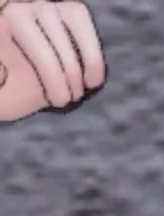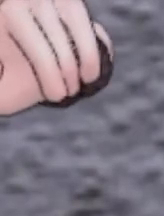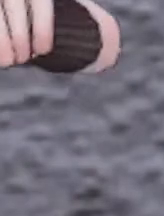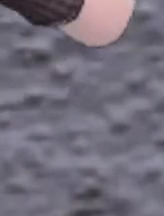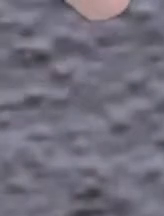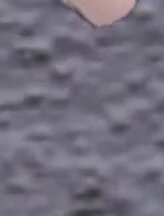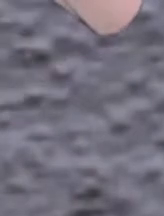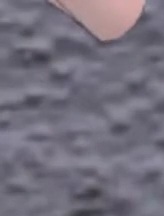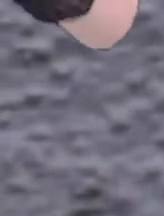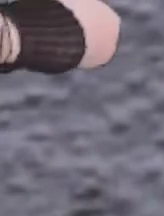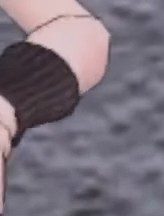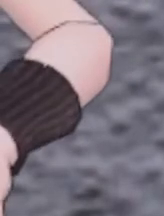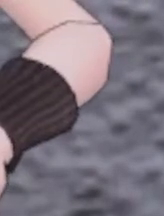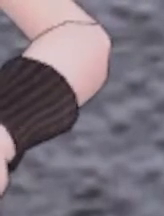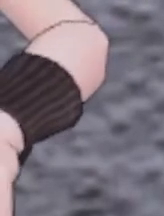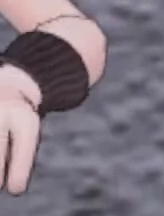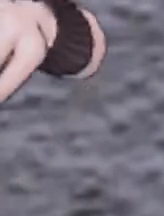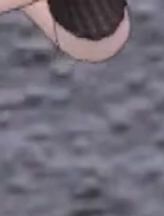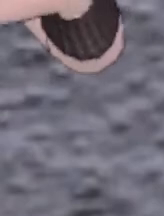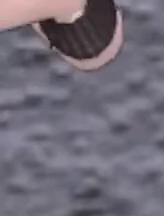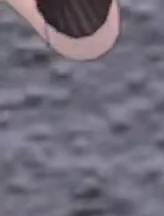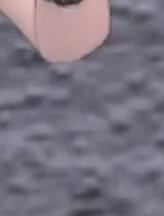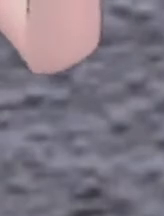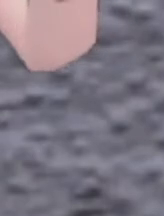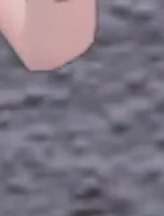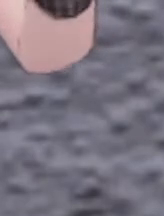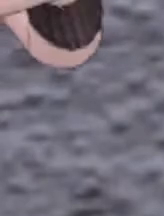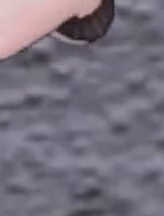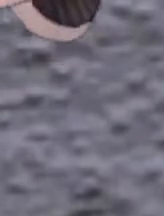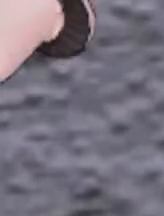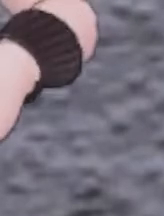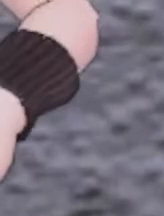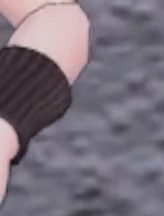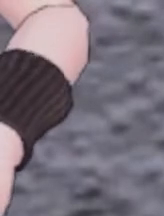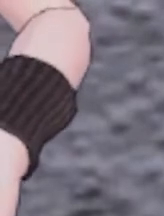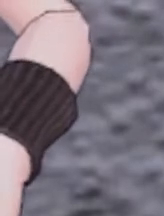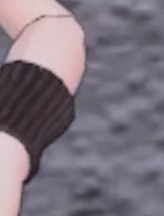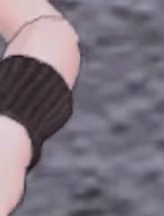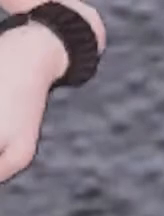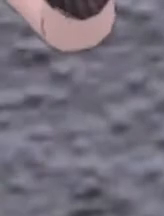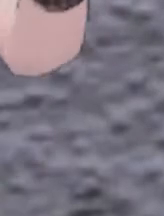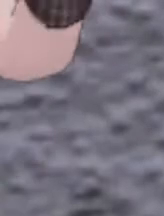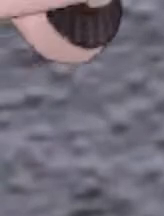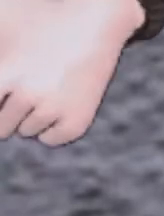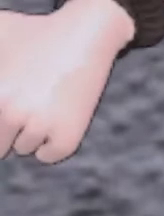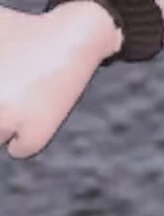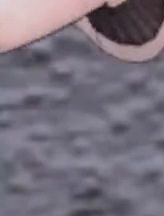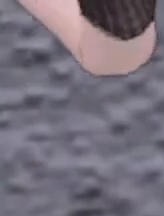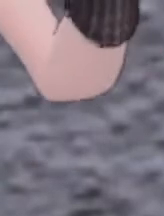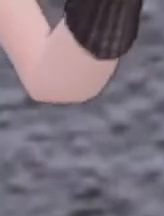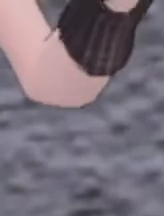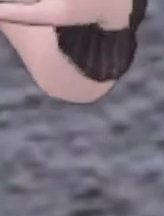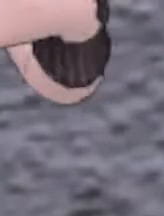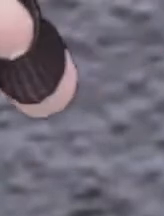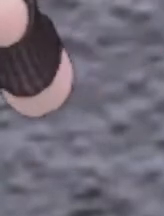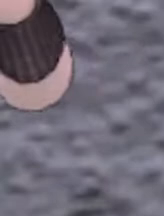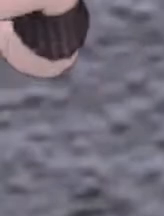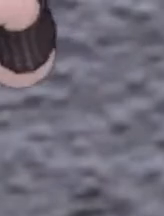from. Or you could use live. Live. Where do you live? I live in